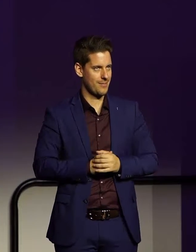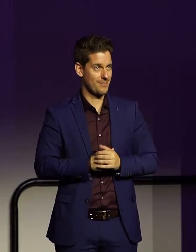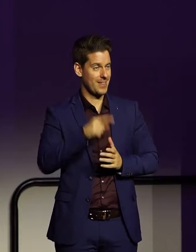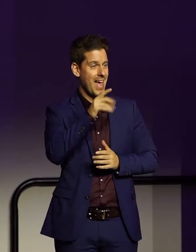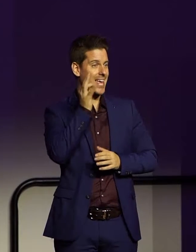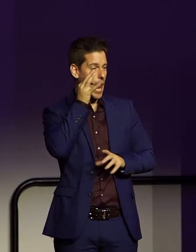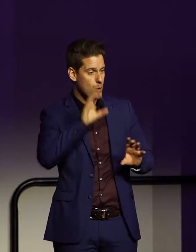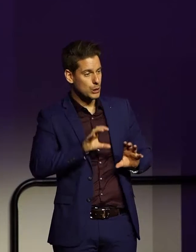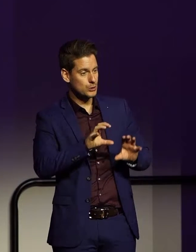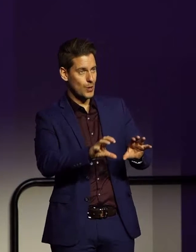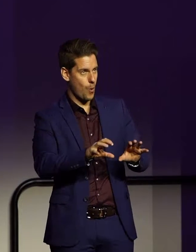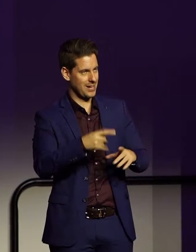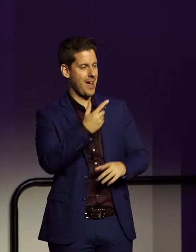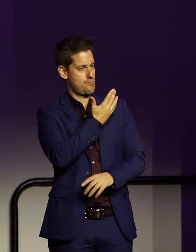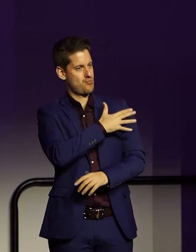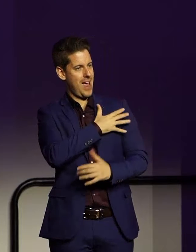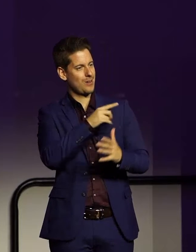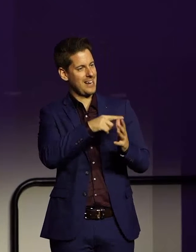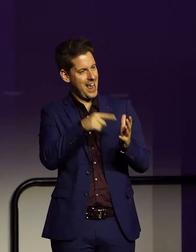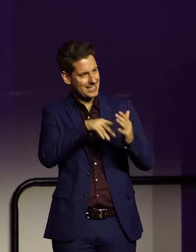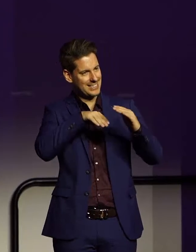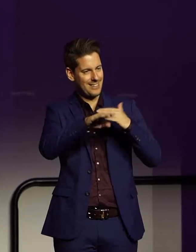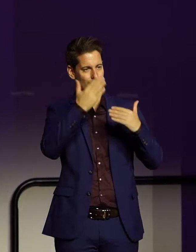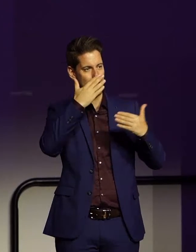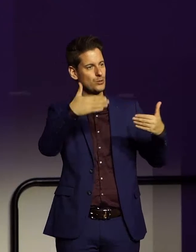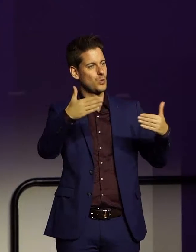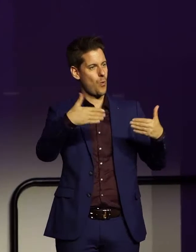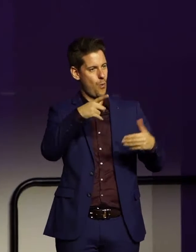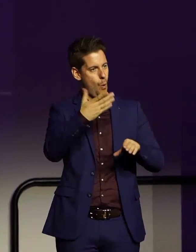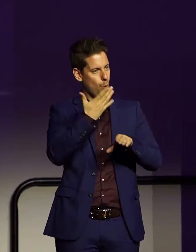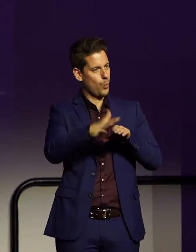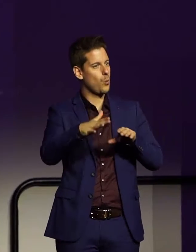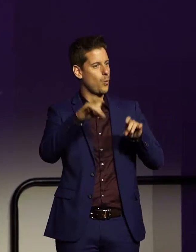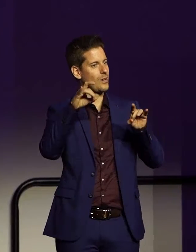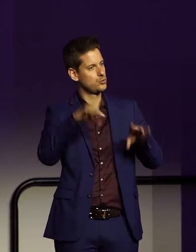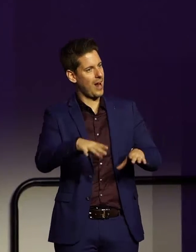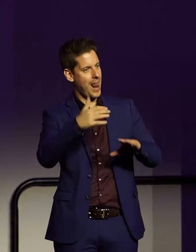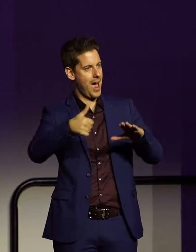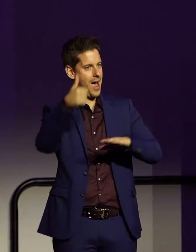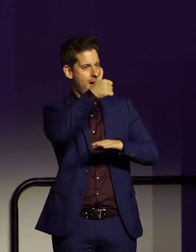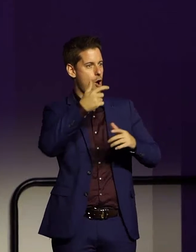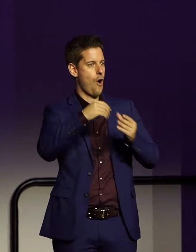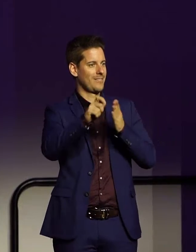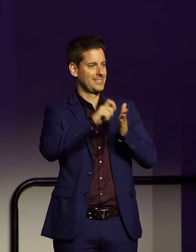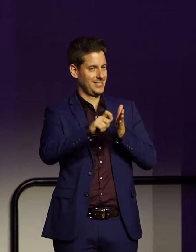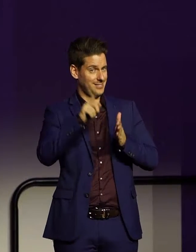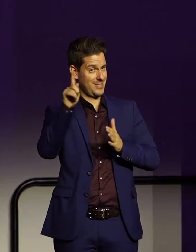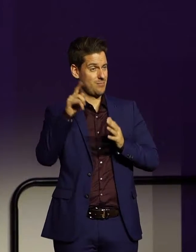yellow dozer holds pride of place at the entrance of Komatsu's newly expanded Australian headquarters at